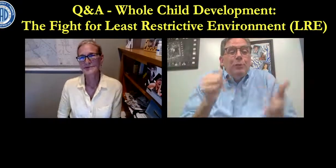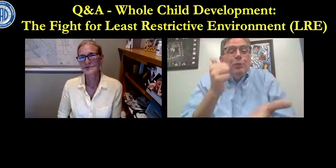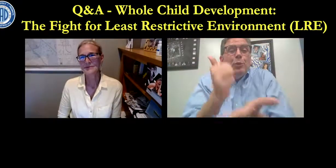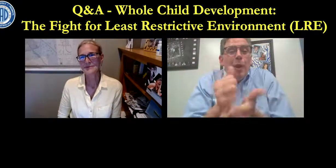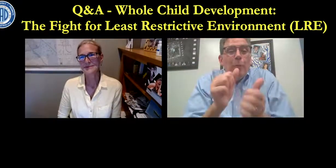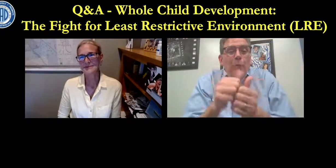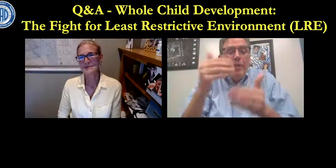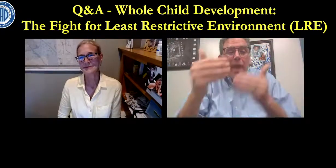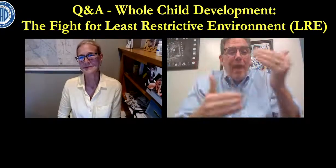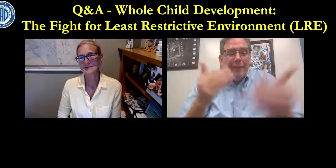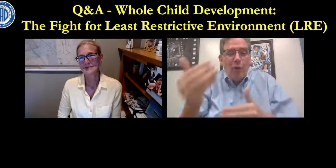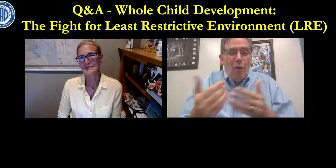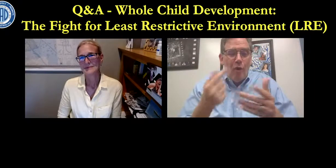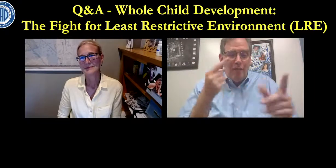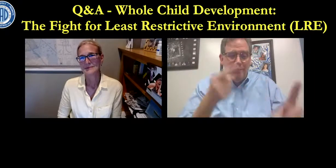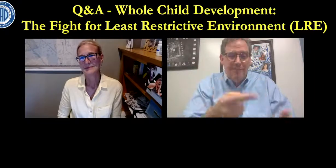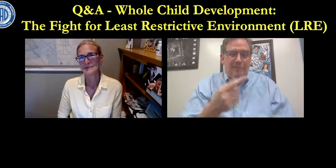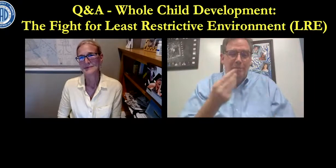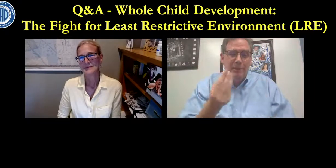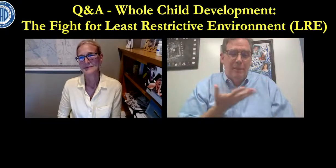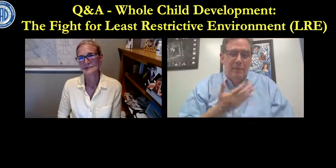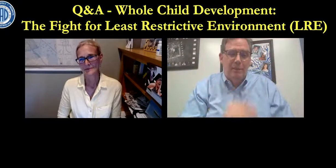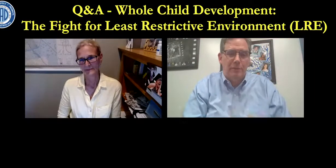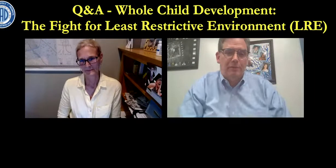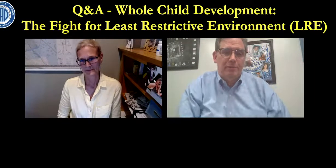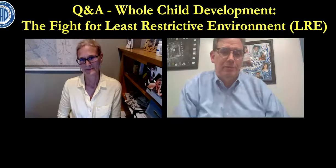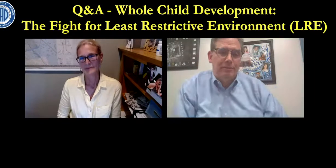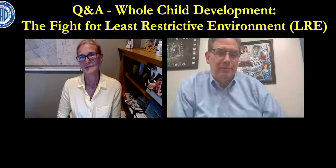So we definitely need your support.